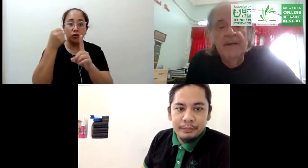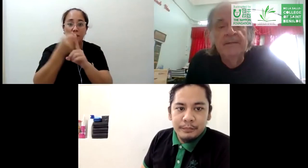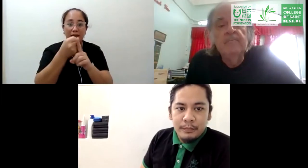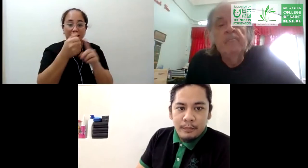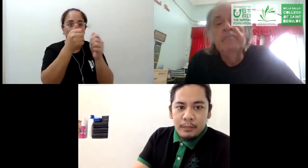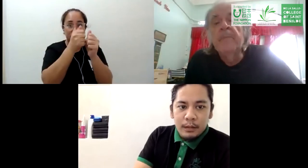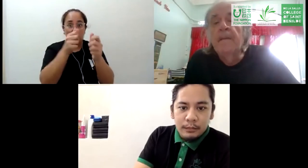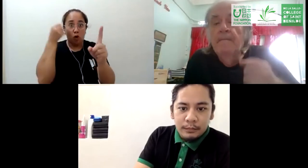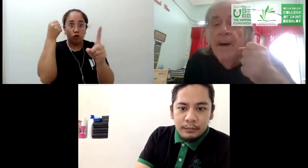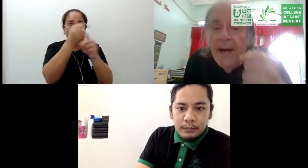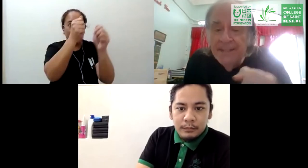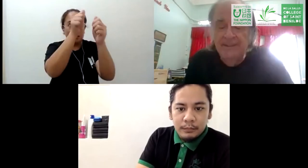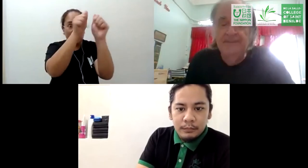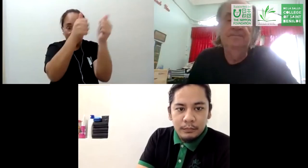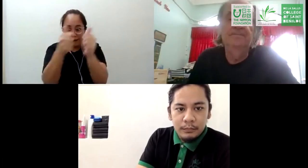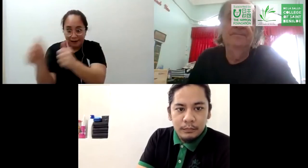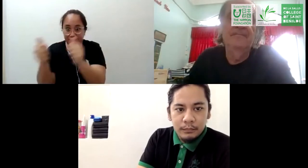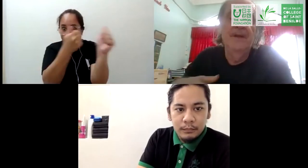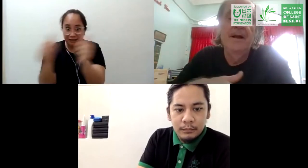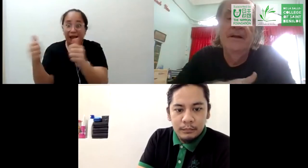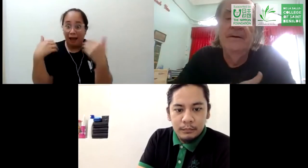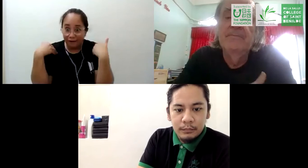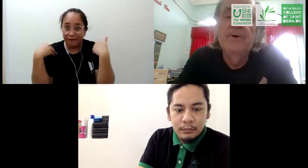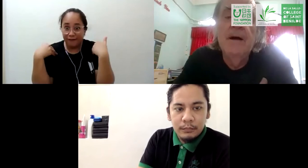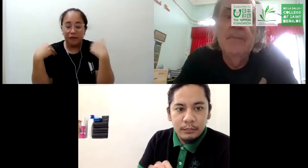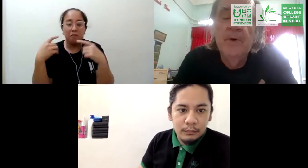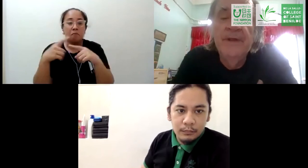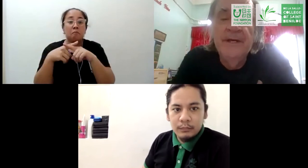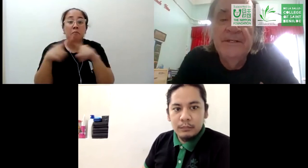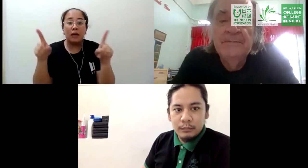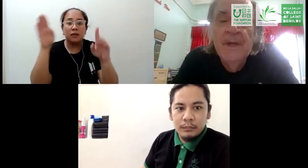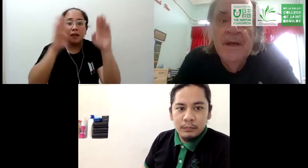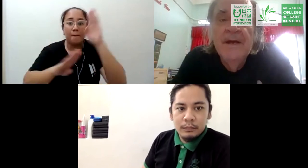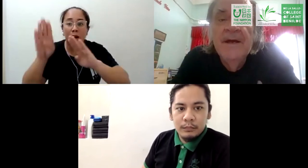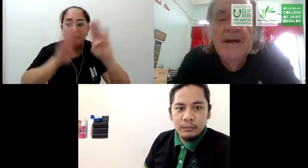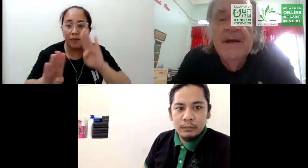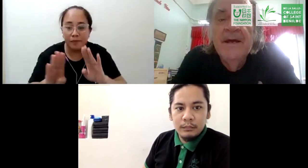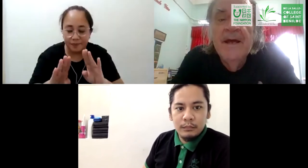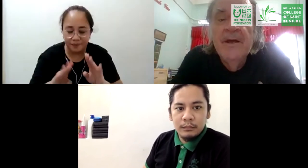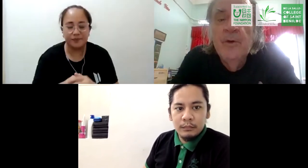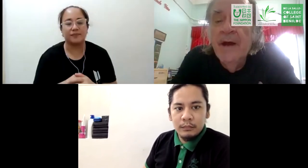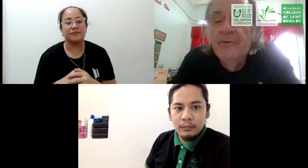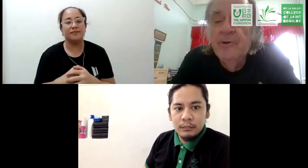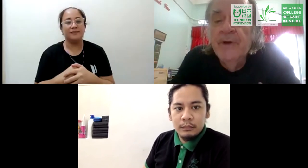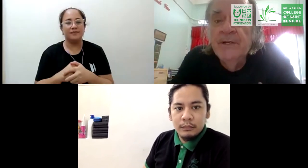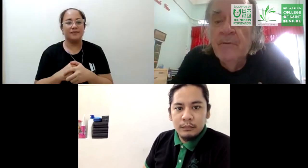automatically. But there is a problem with this. You have to